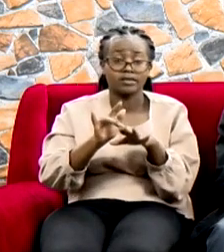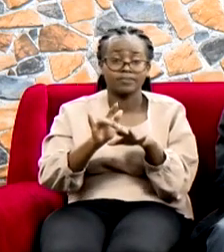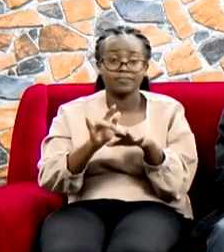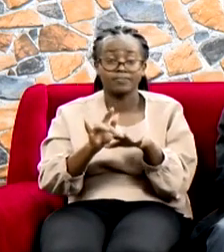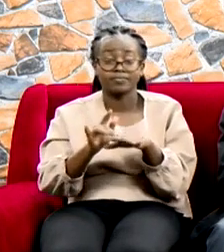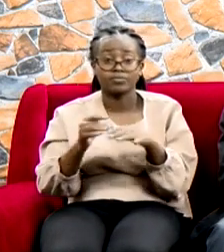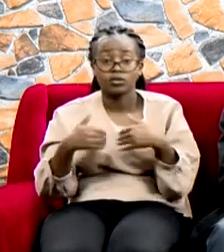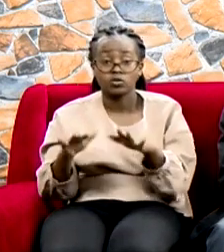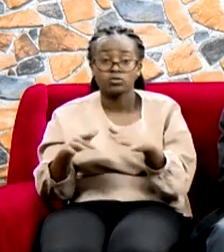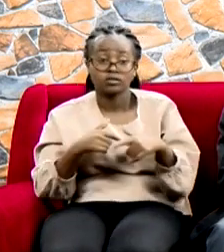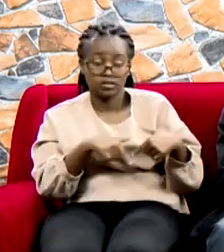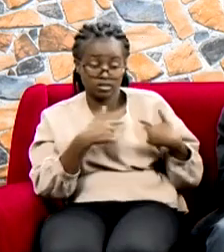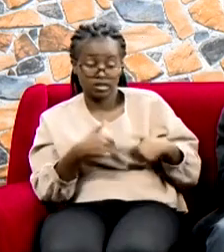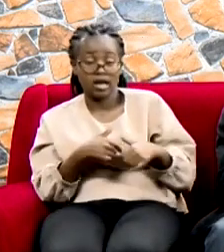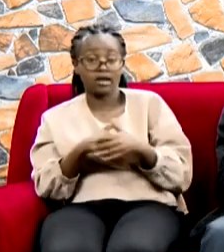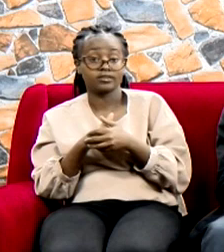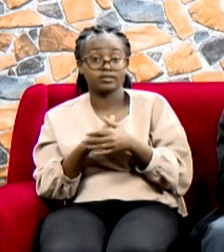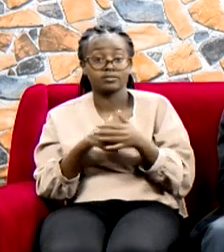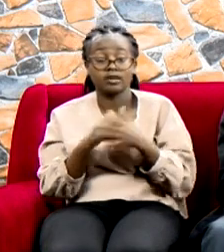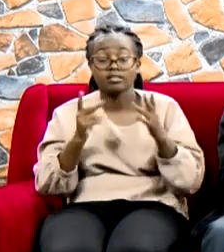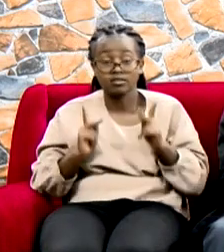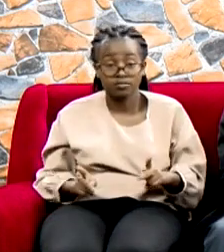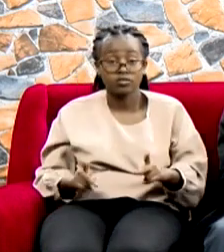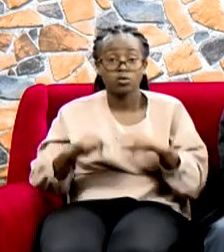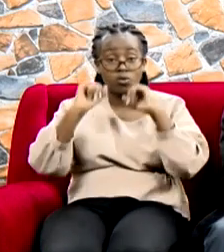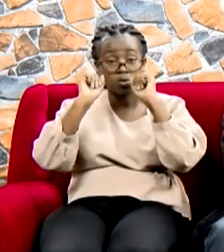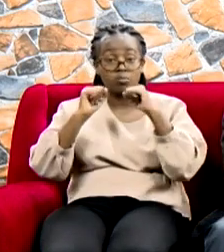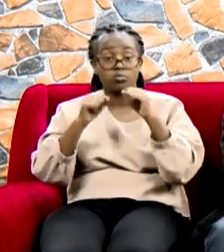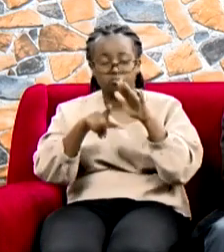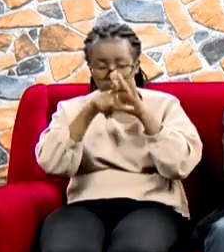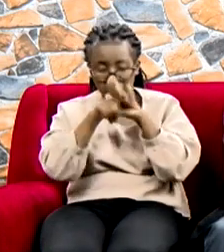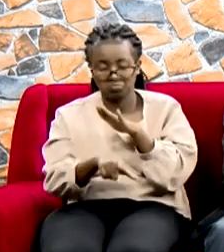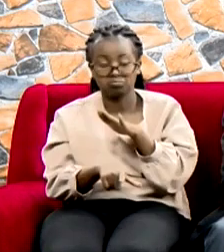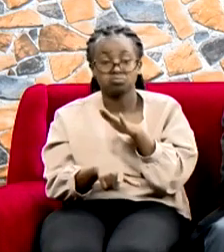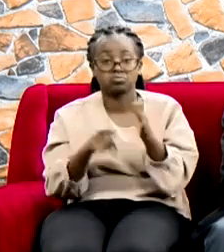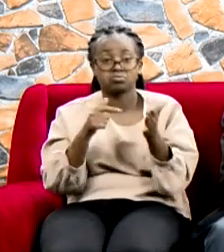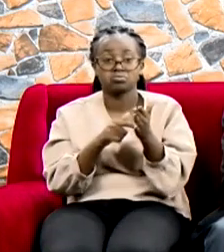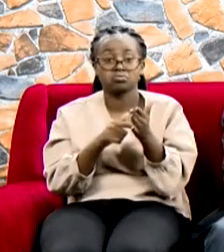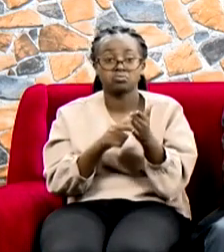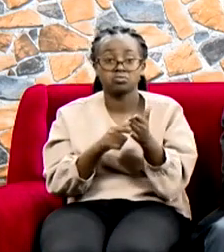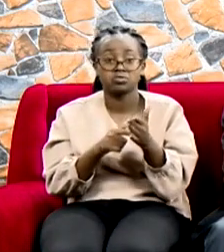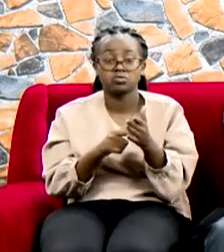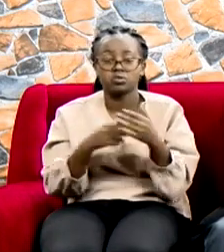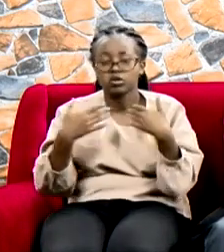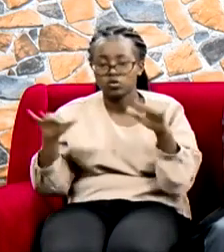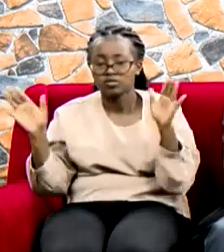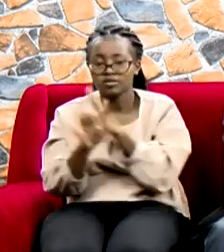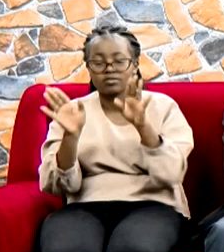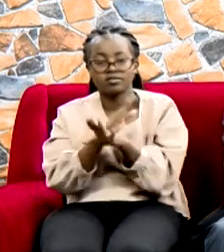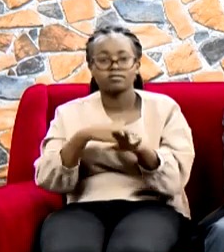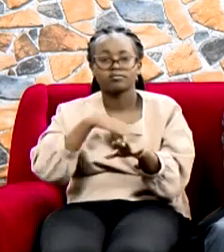start losing the heart muscles, then a person can degenerate to a point where the person will totally lose everything and